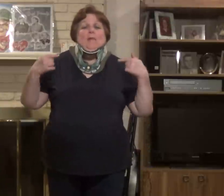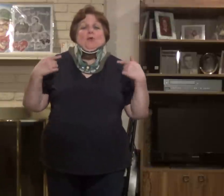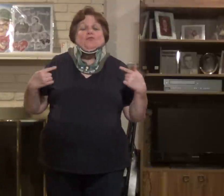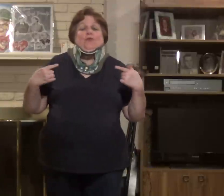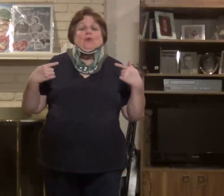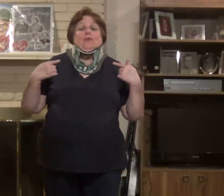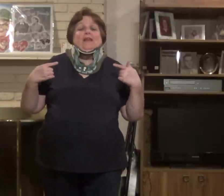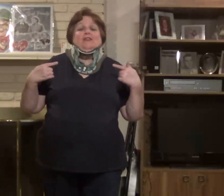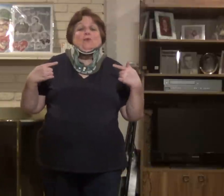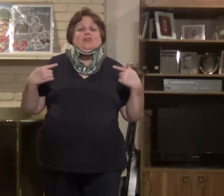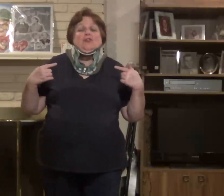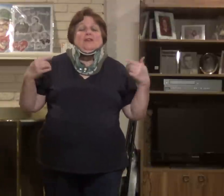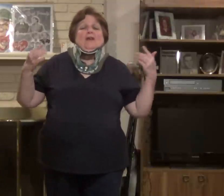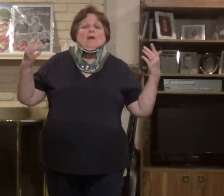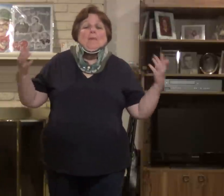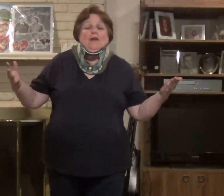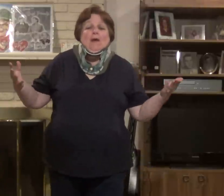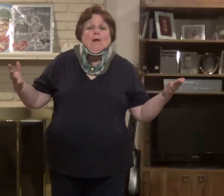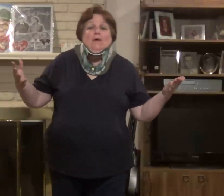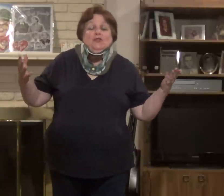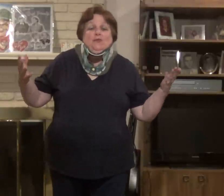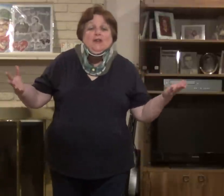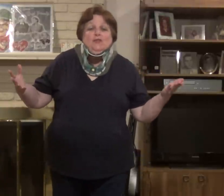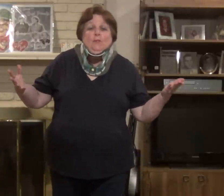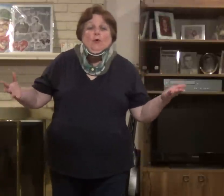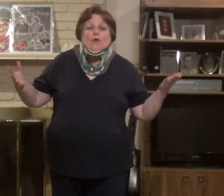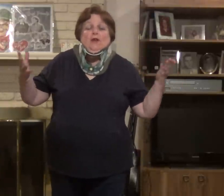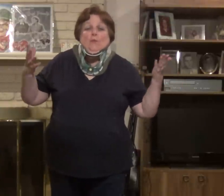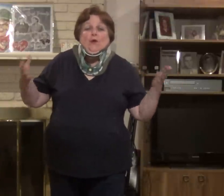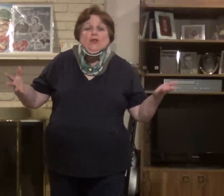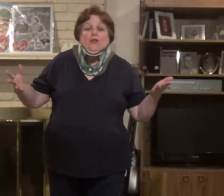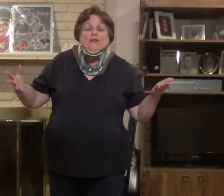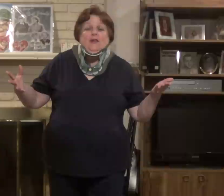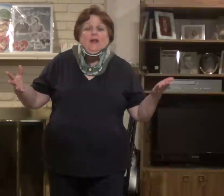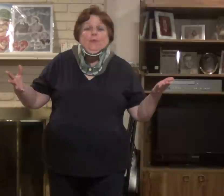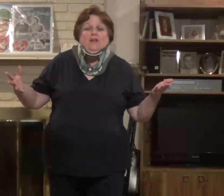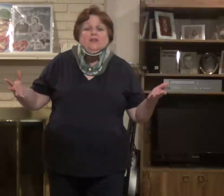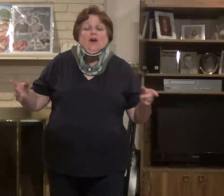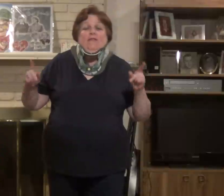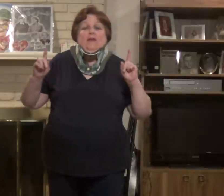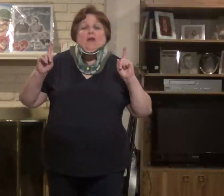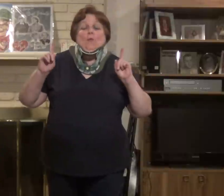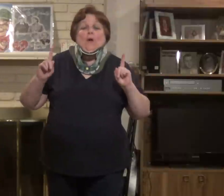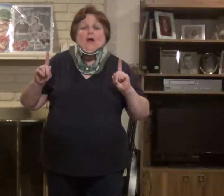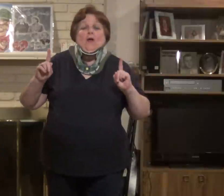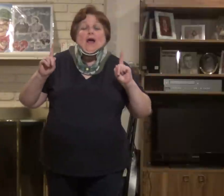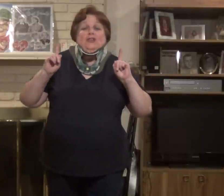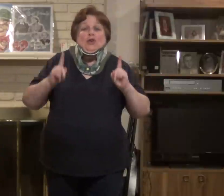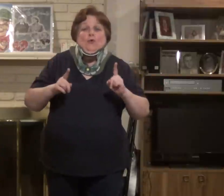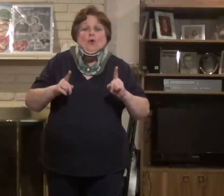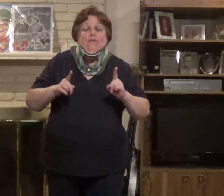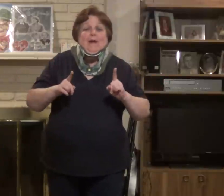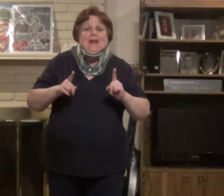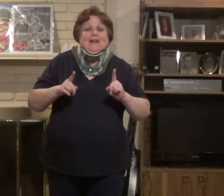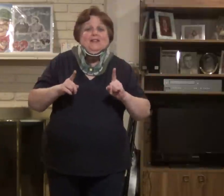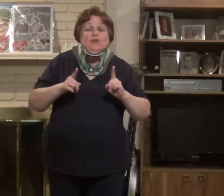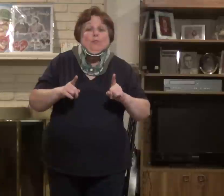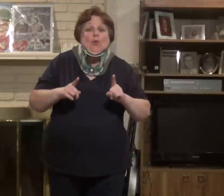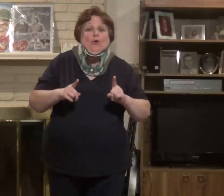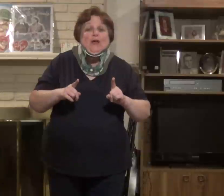Most frequently asked question, Money Mom, is your neck still broken and when are you getting the neck brace off? Well, I don't know if my neck is still broken